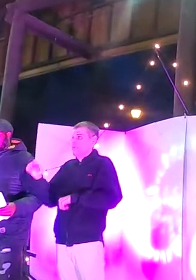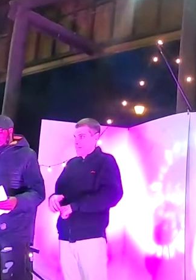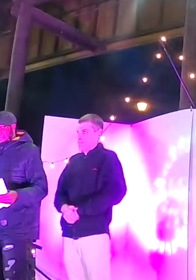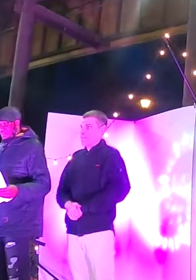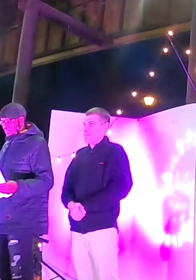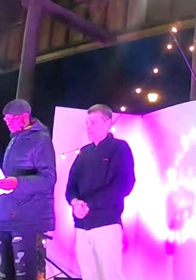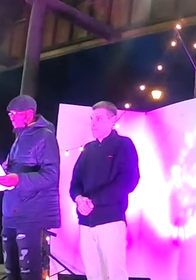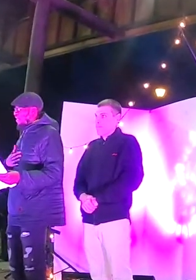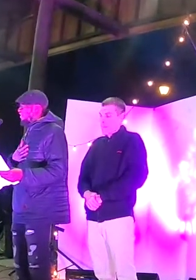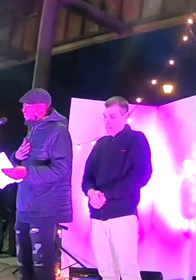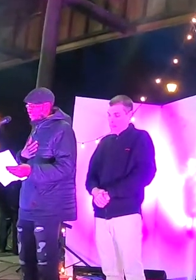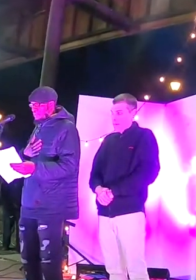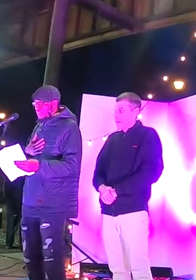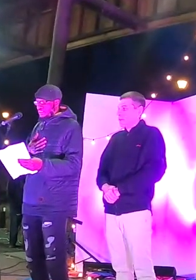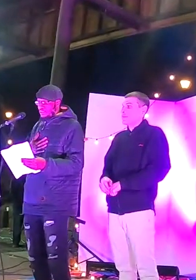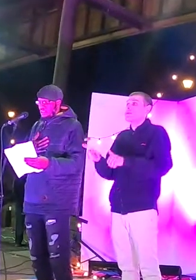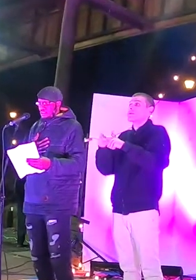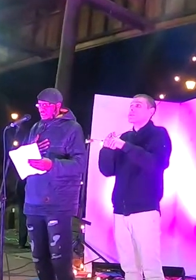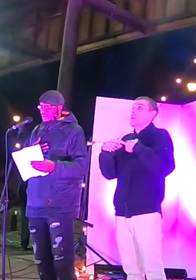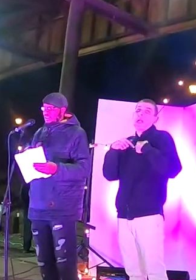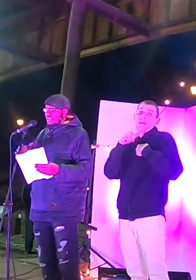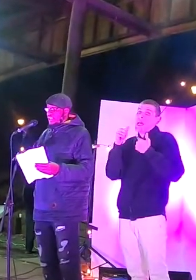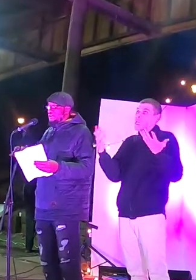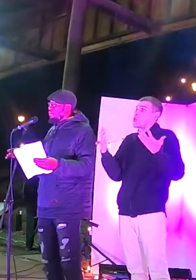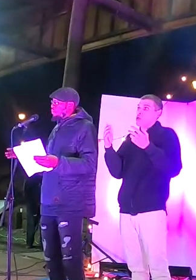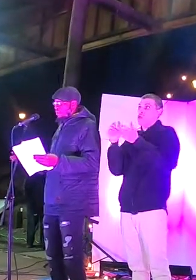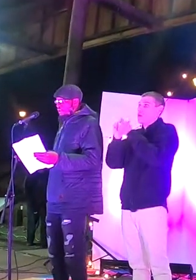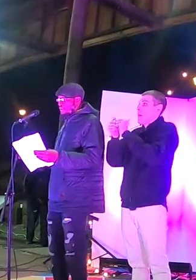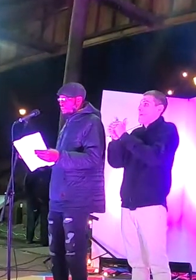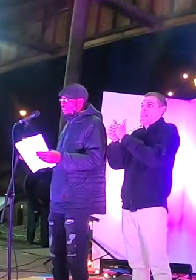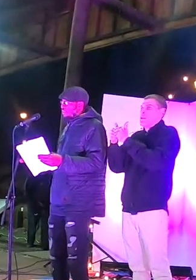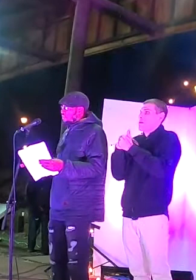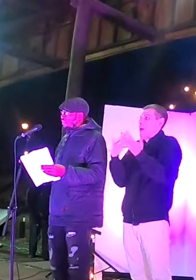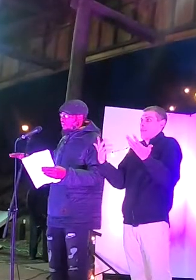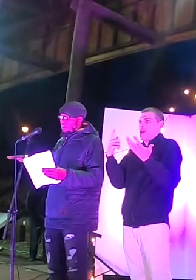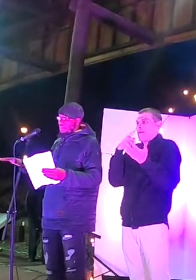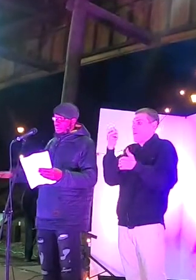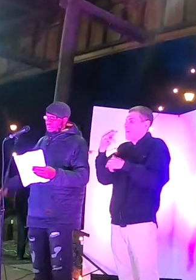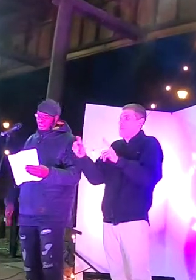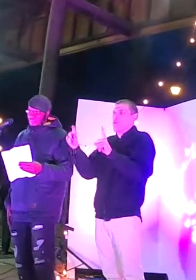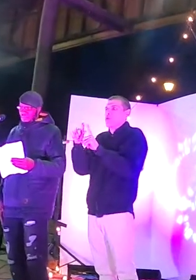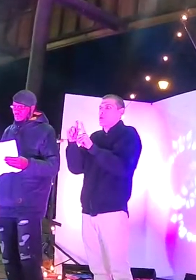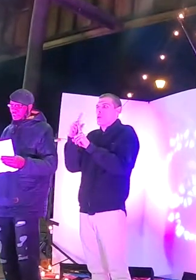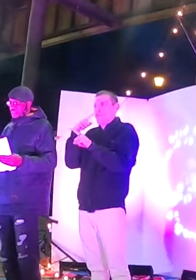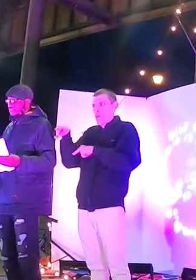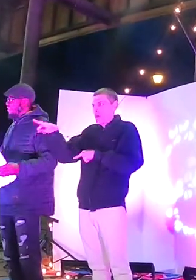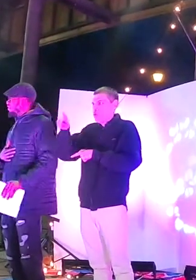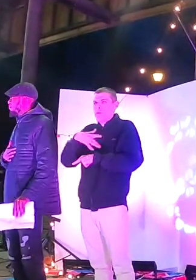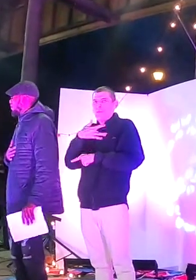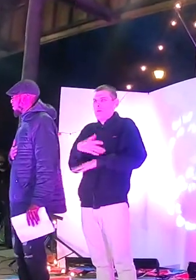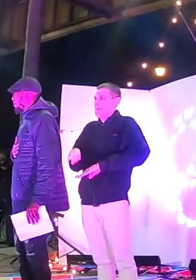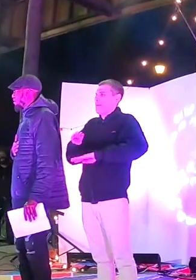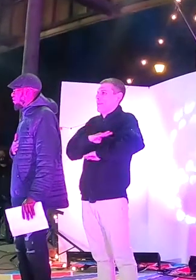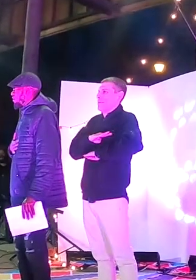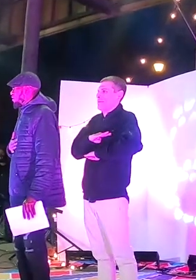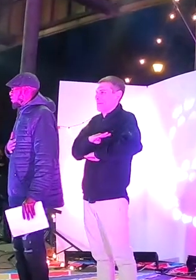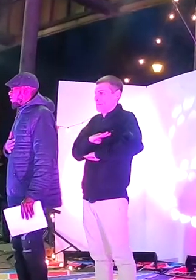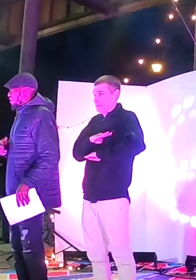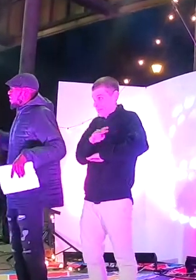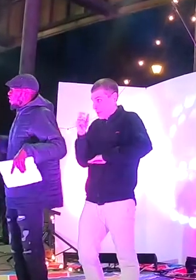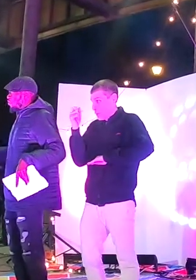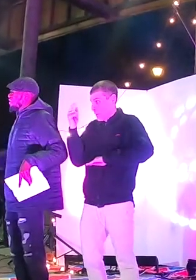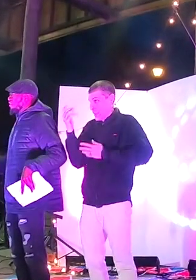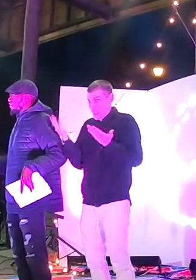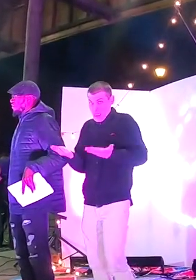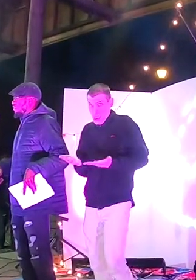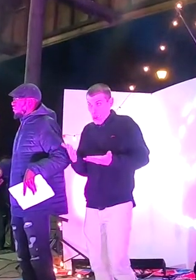First of all, I'm not here to compete, only to say a few words to leave the people complete. You see, here